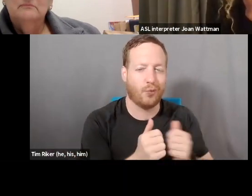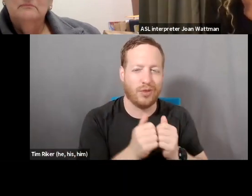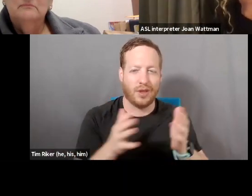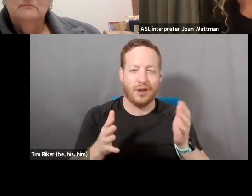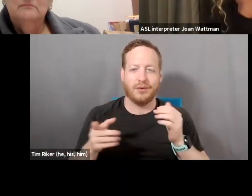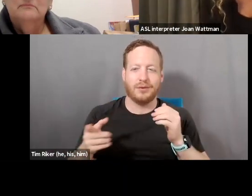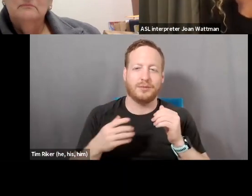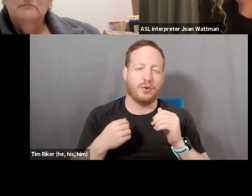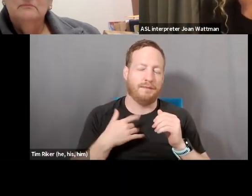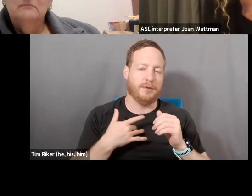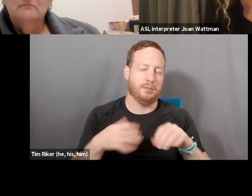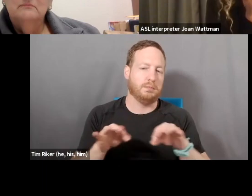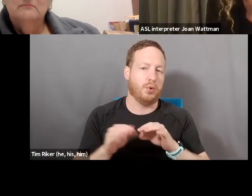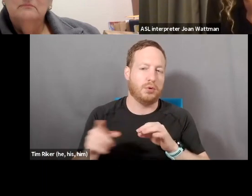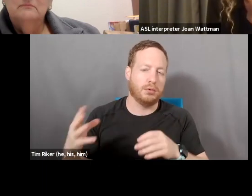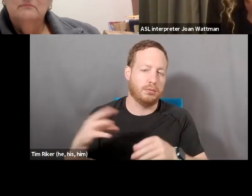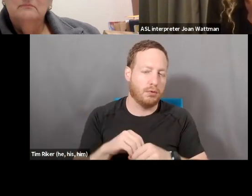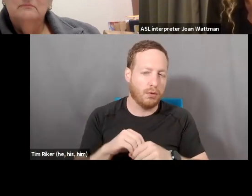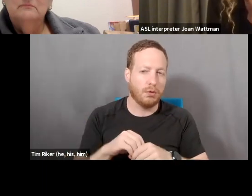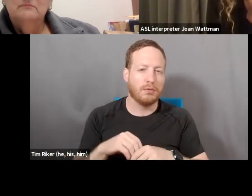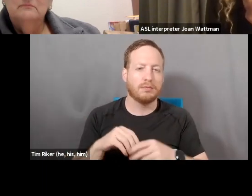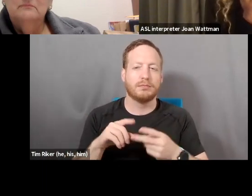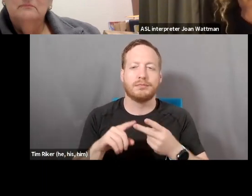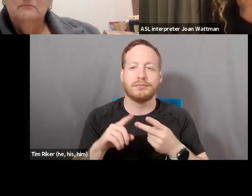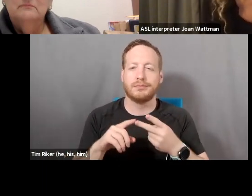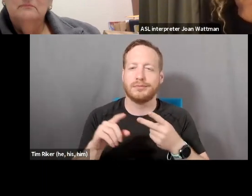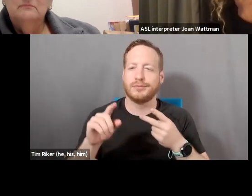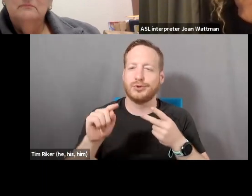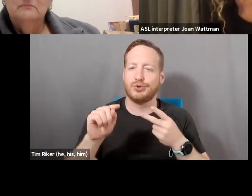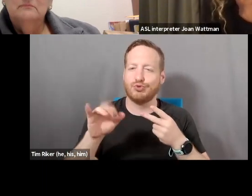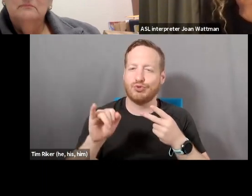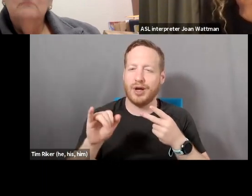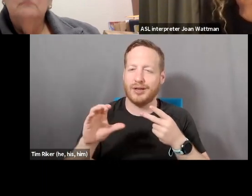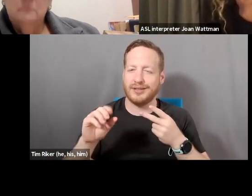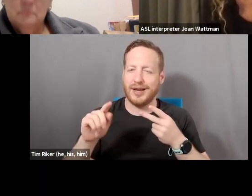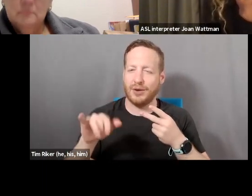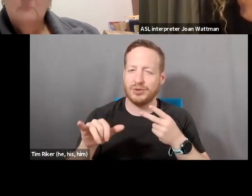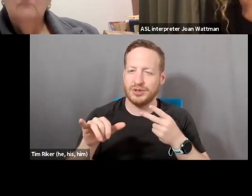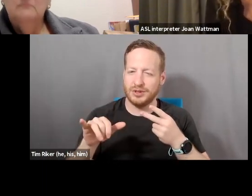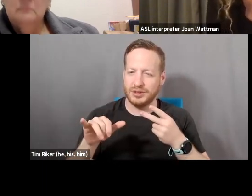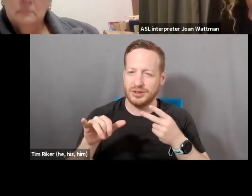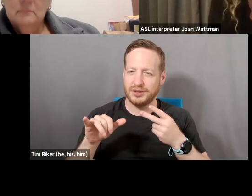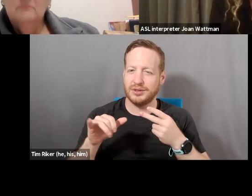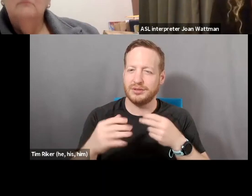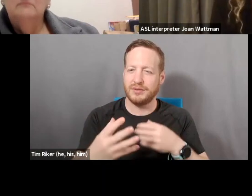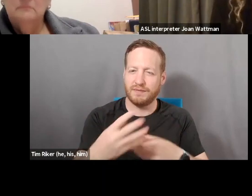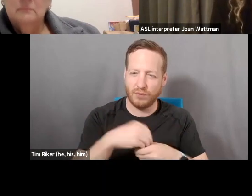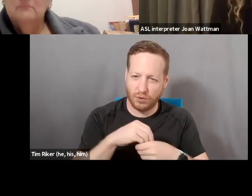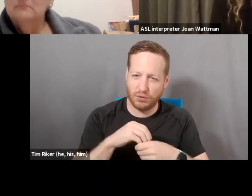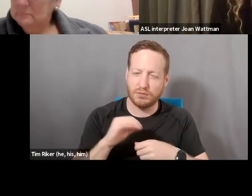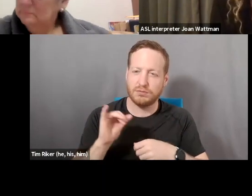like we've just, pushed them to the side and go forward, because it's very important to have them involved, and the